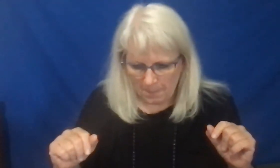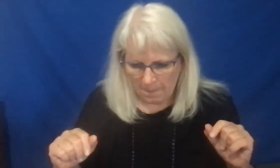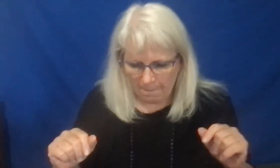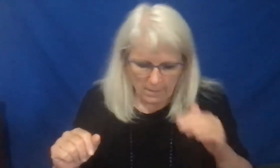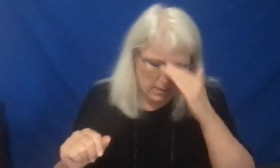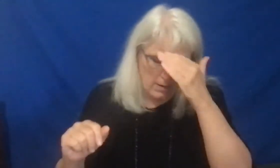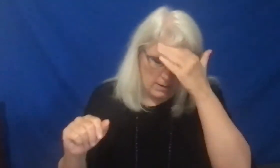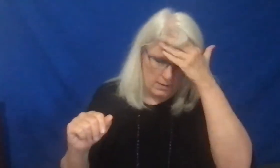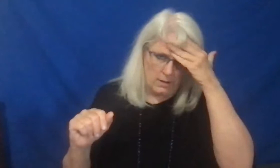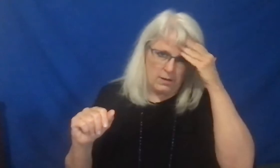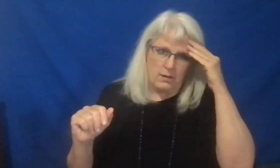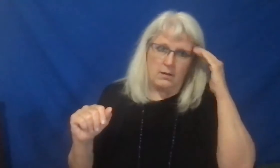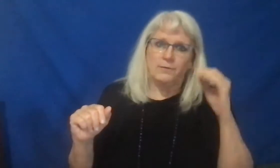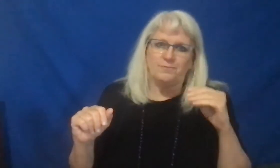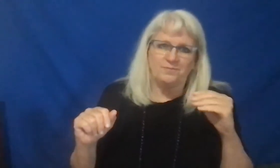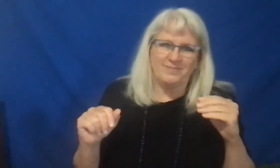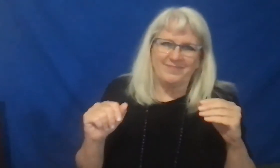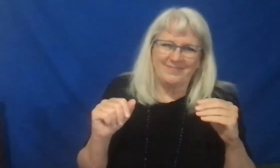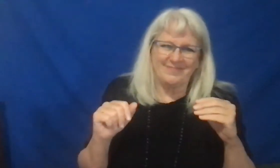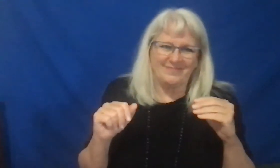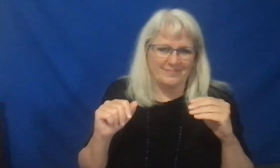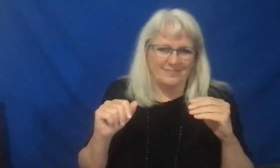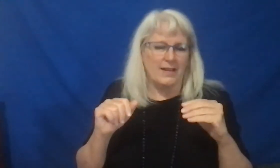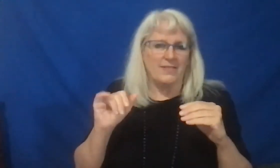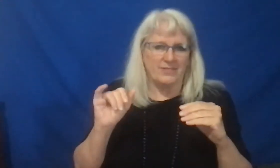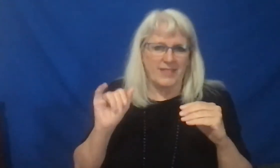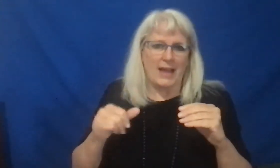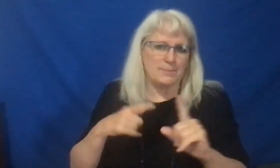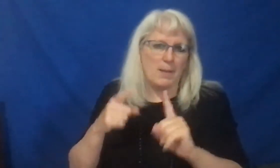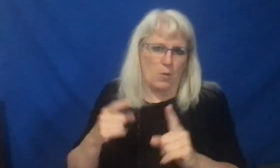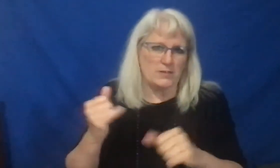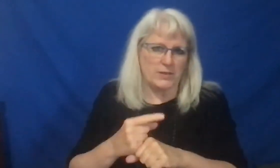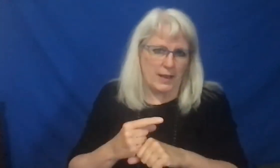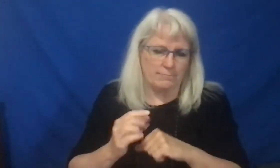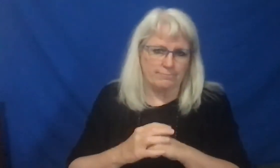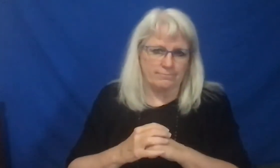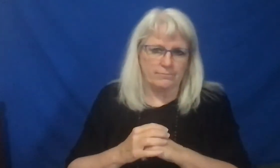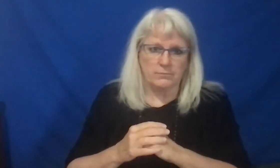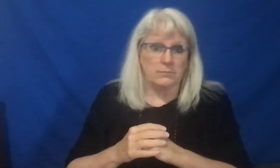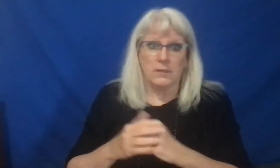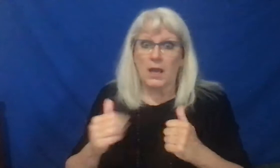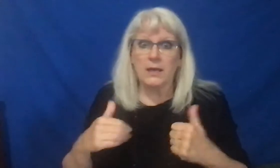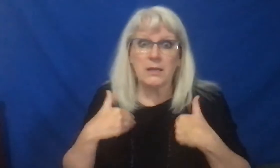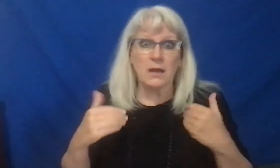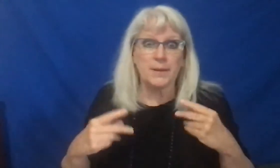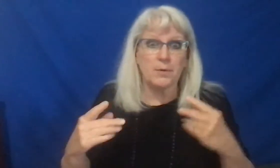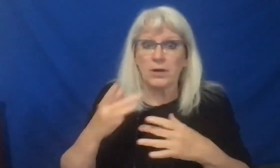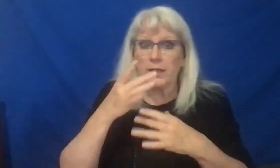it is really, I think, the essence of my talk today. If there are young people or people who are interested in general service and feel like they're not